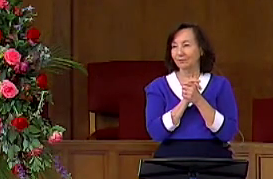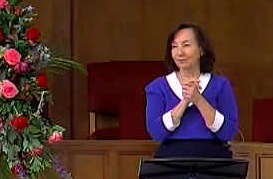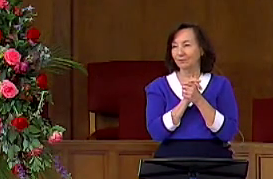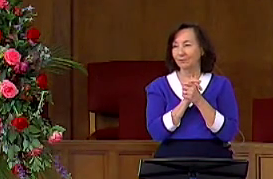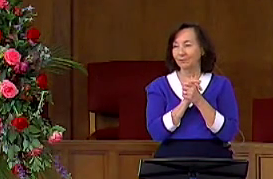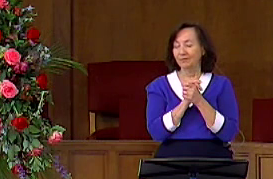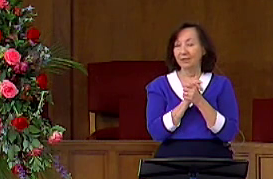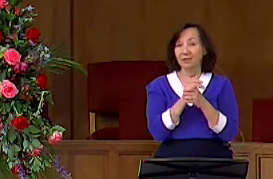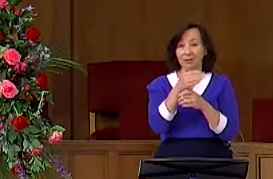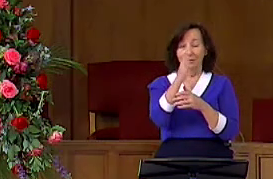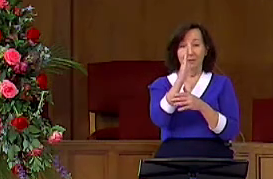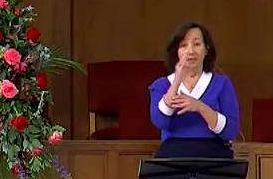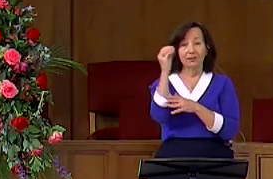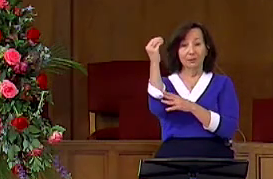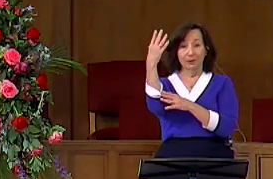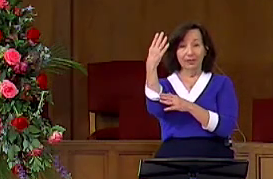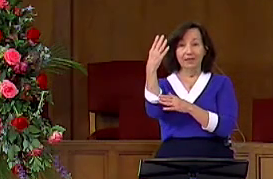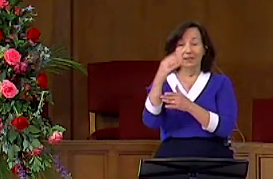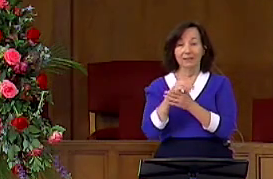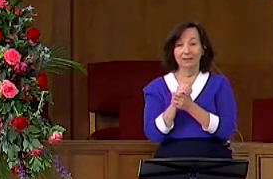So when God's grace